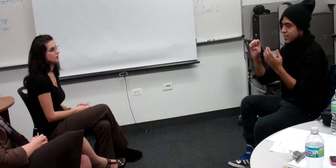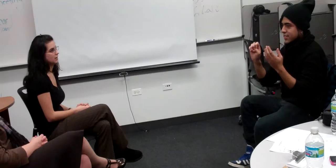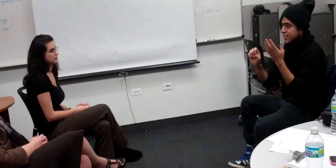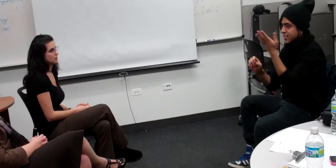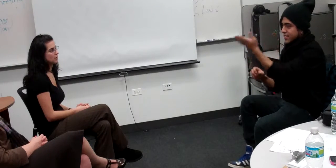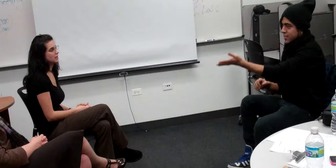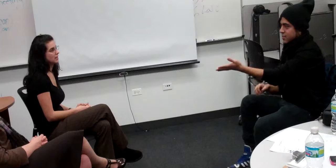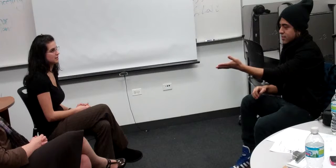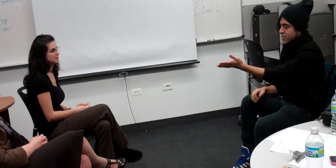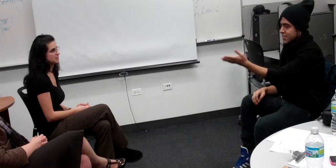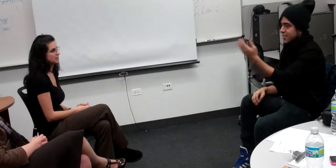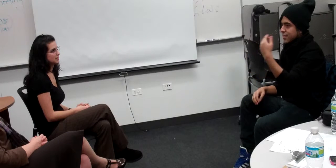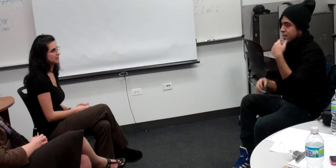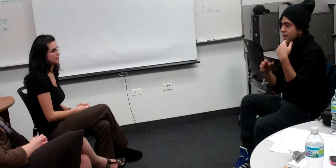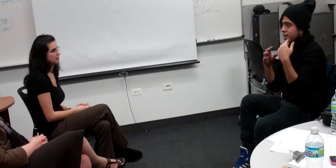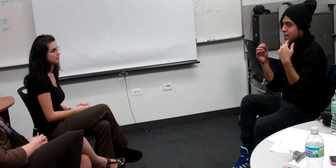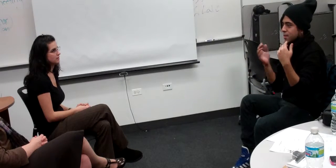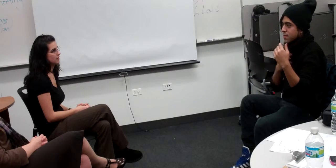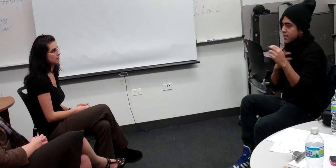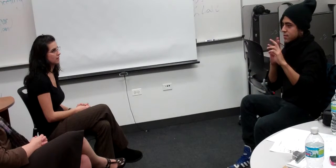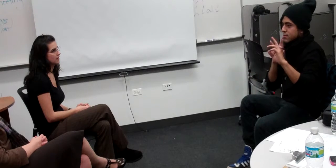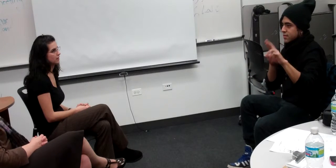and I saw my classmate standing there.